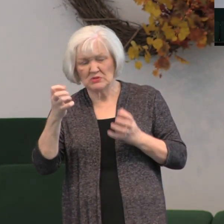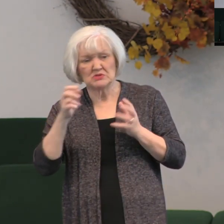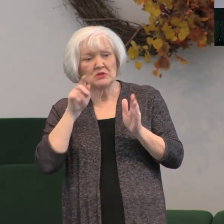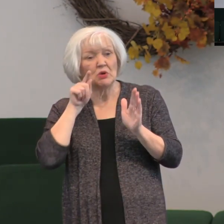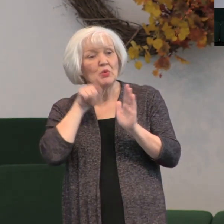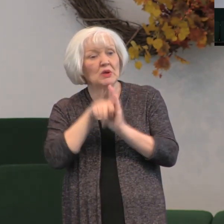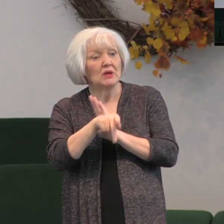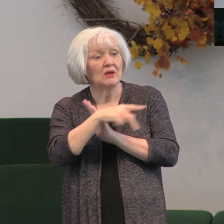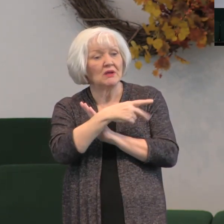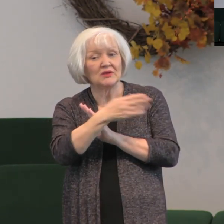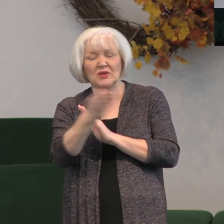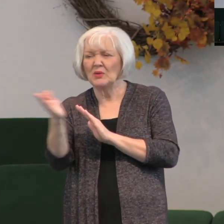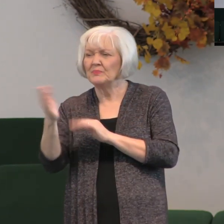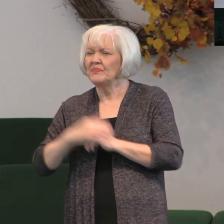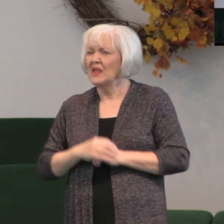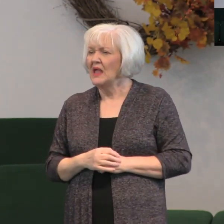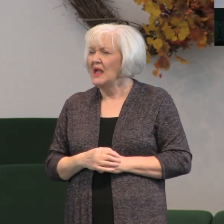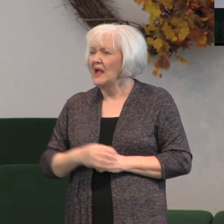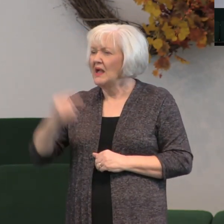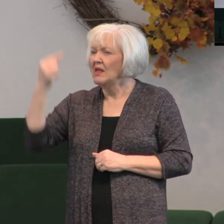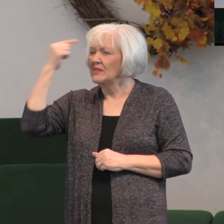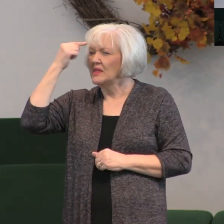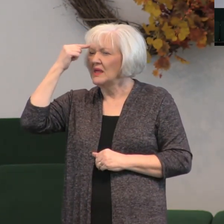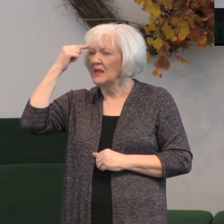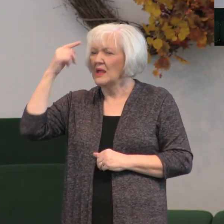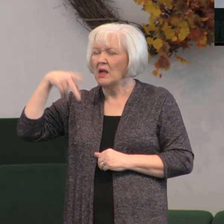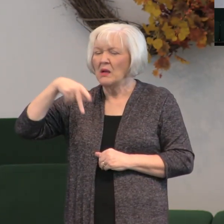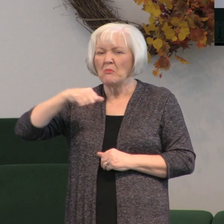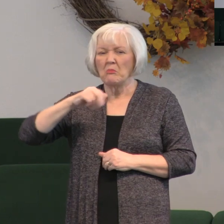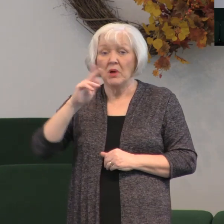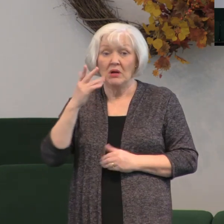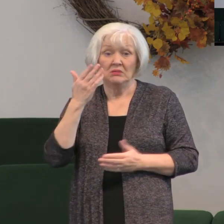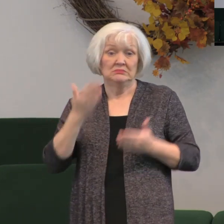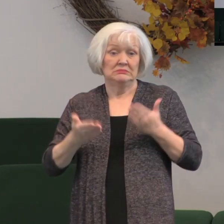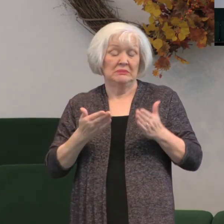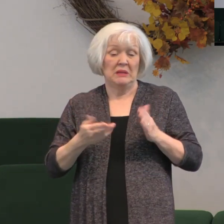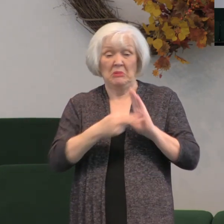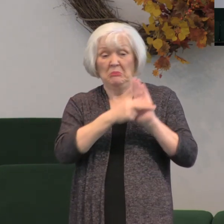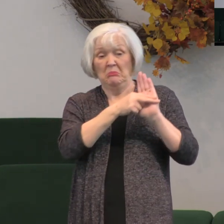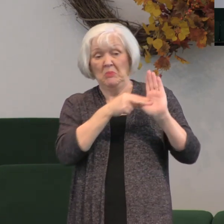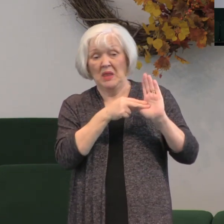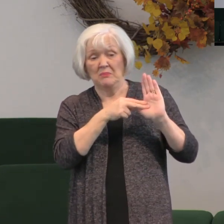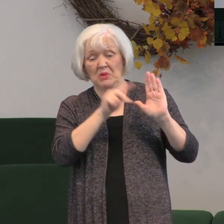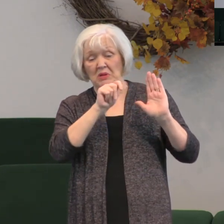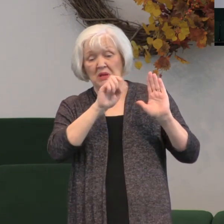If you ever considered that the apostle Paul would have probably been considered a terrorist by the early church